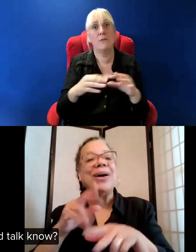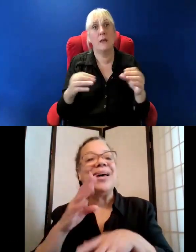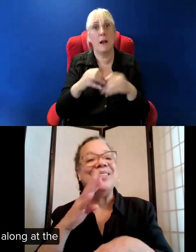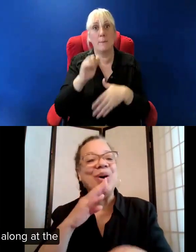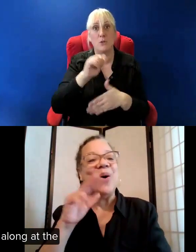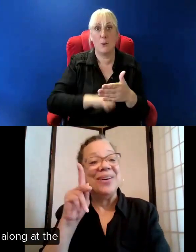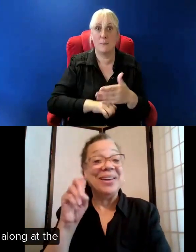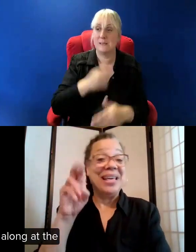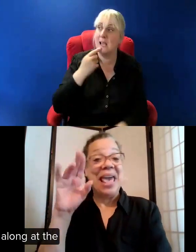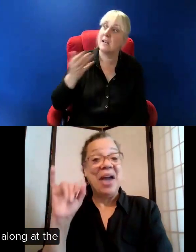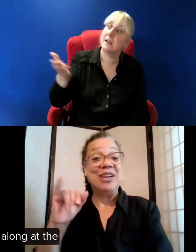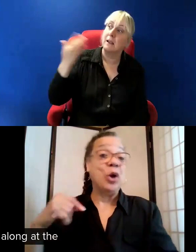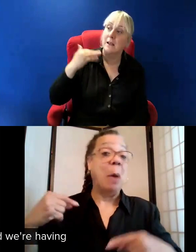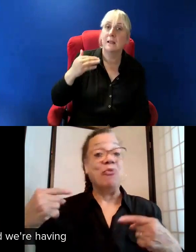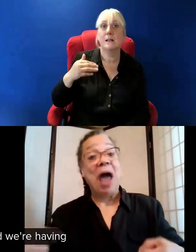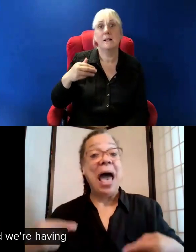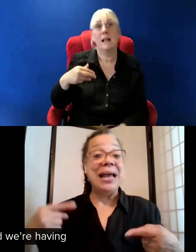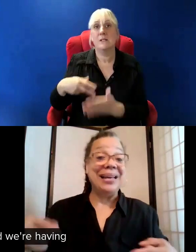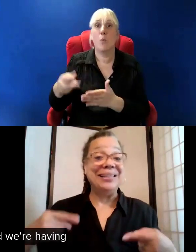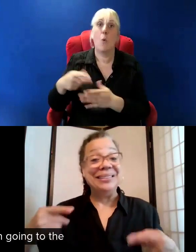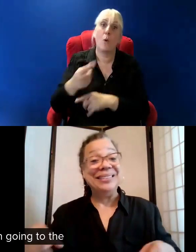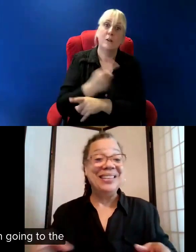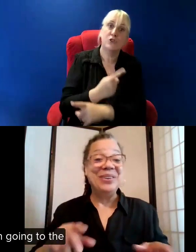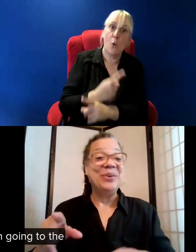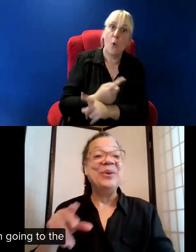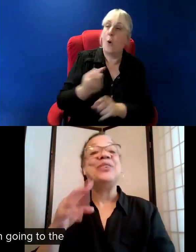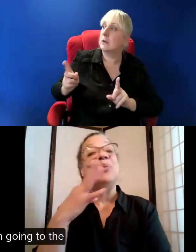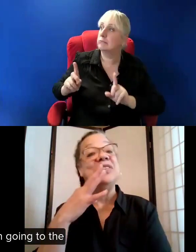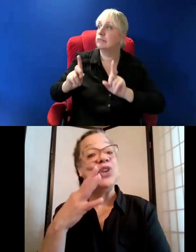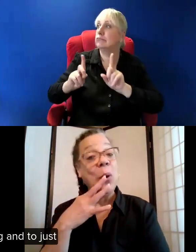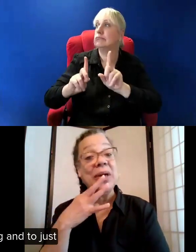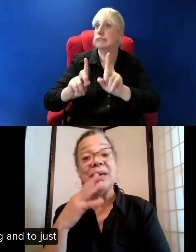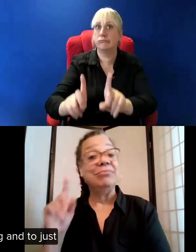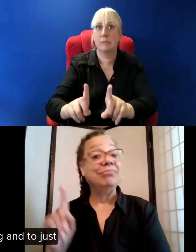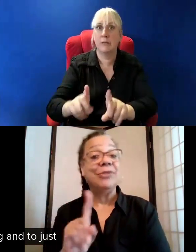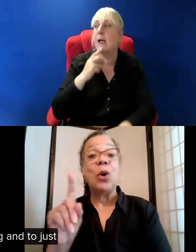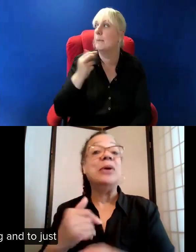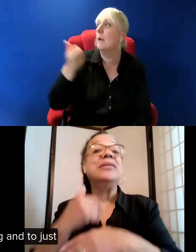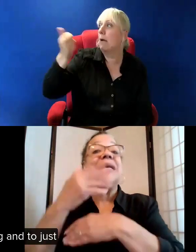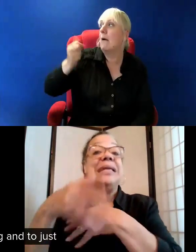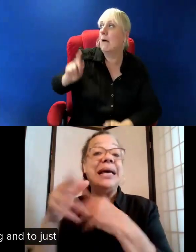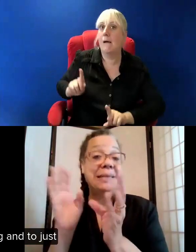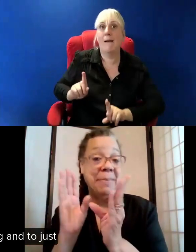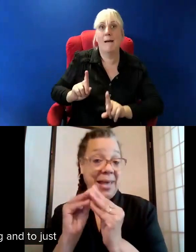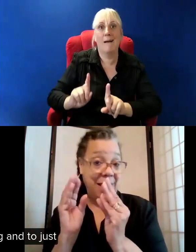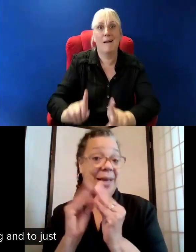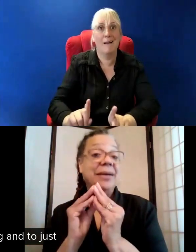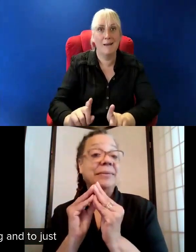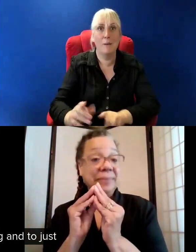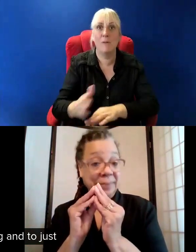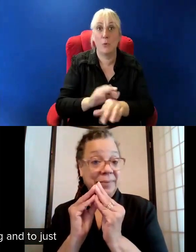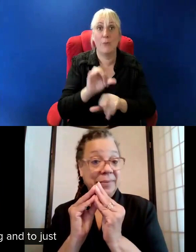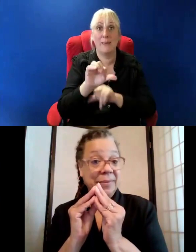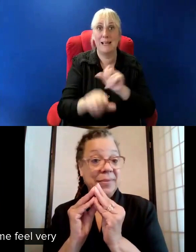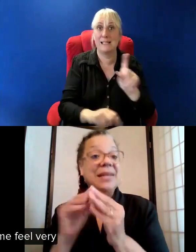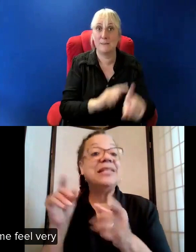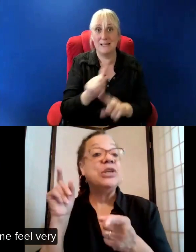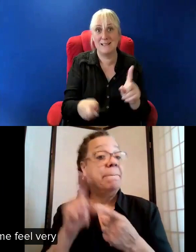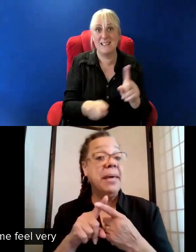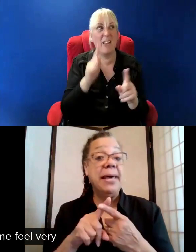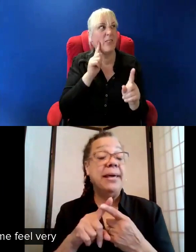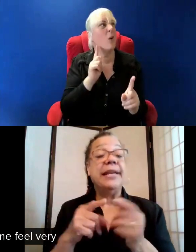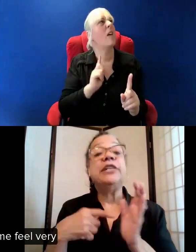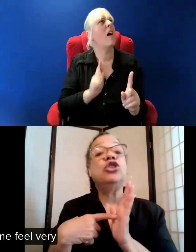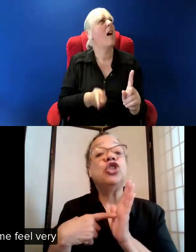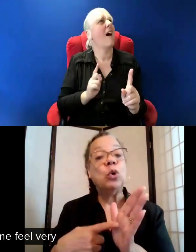Well, so I'm riding along at the side of her and we're having a conversation going to the next meeting. And to me, that